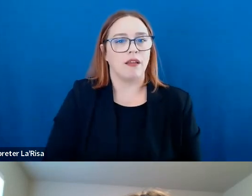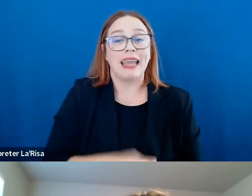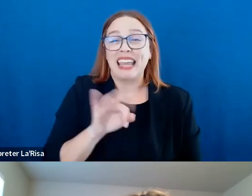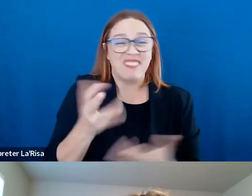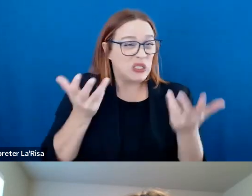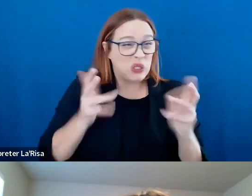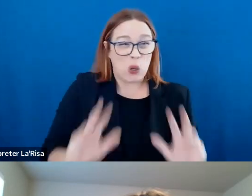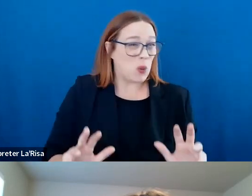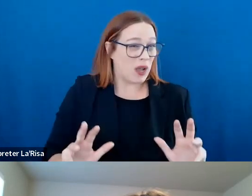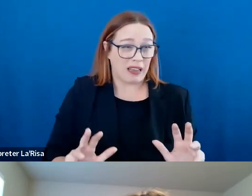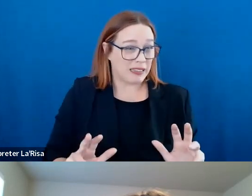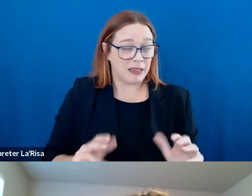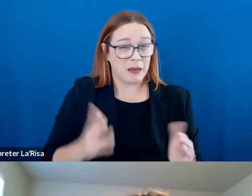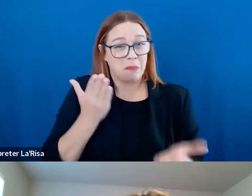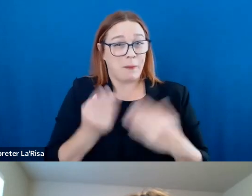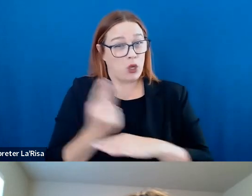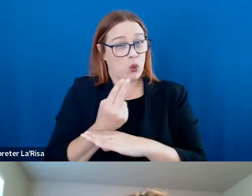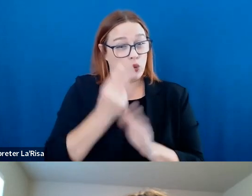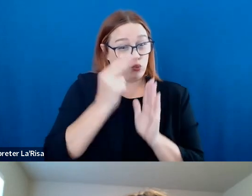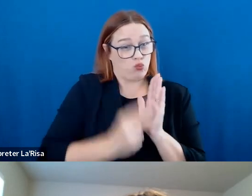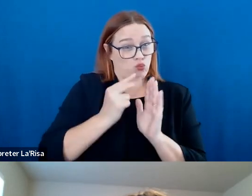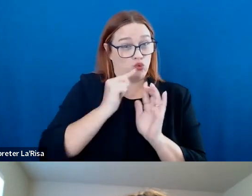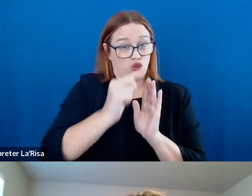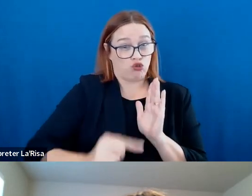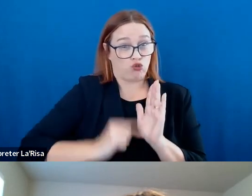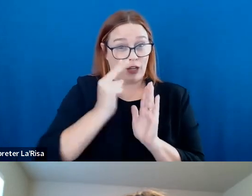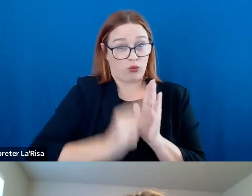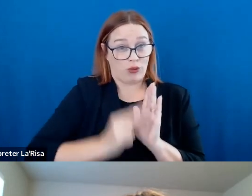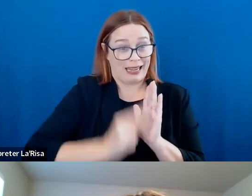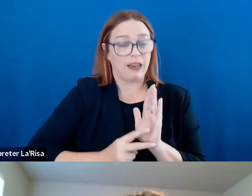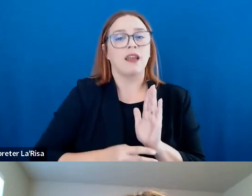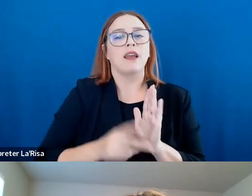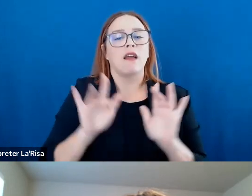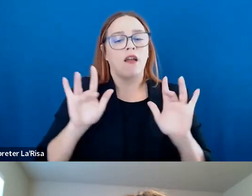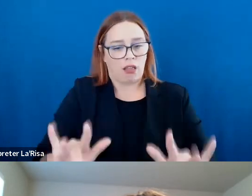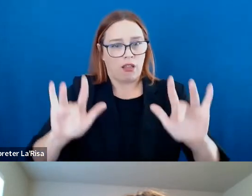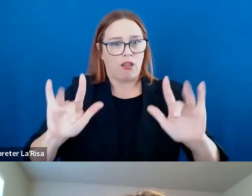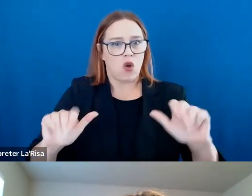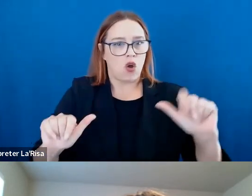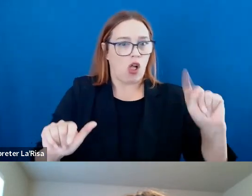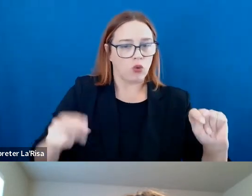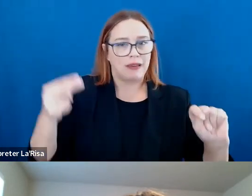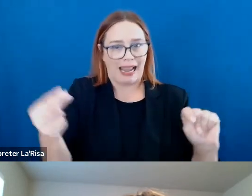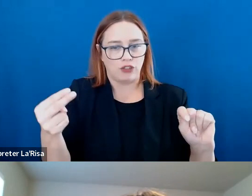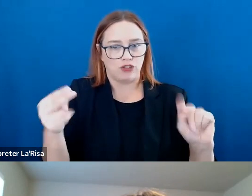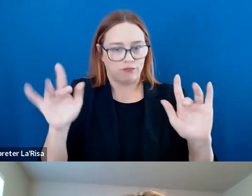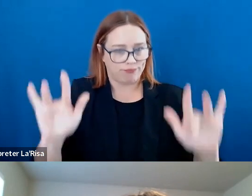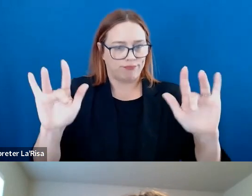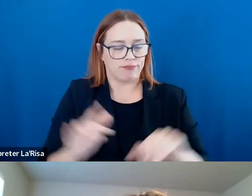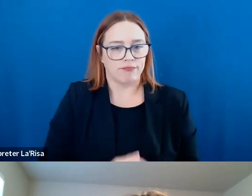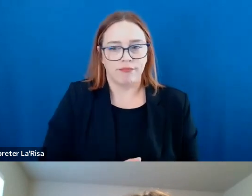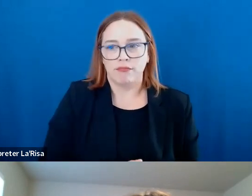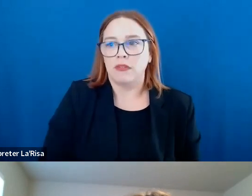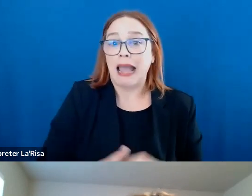off, if you are using a screen reader, you can also do that by pressing Alt-H. To ask a question or